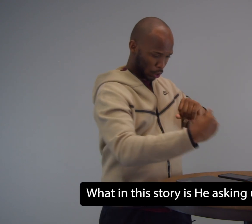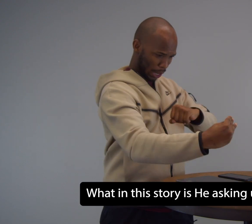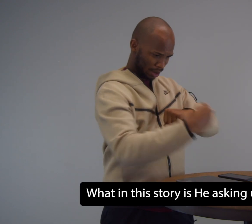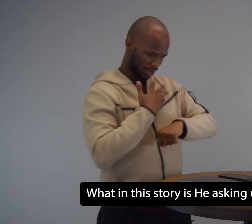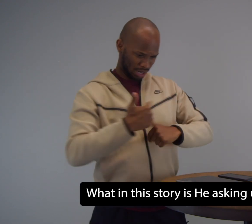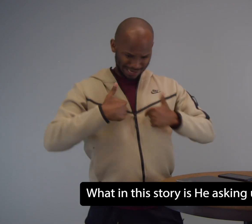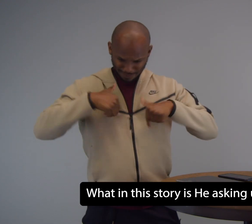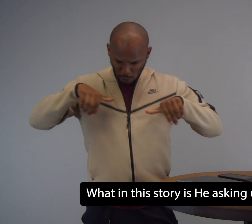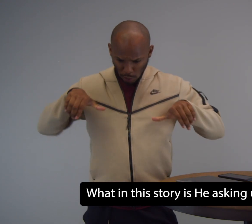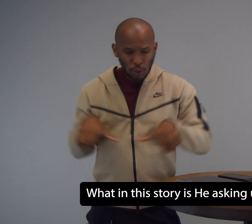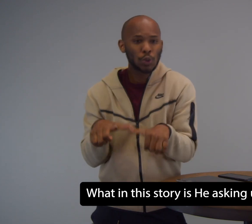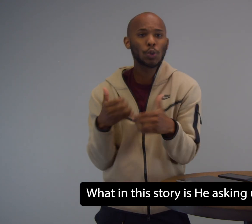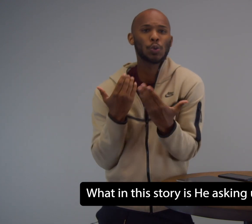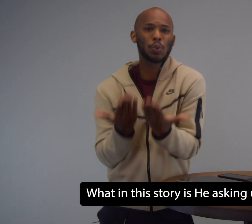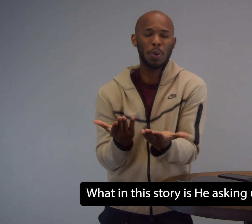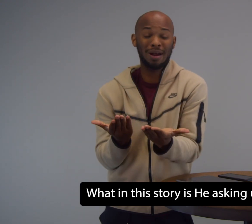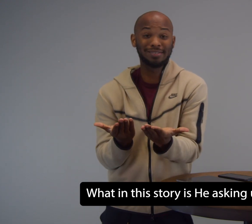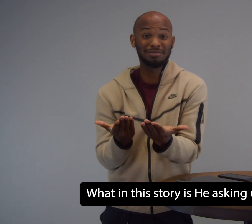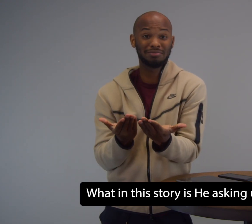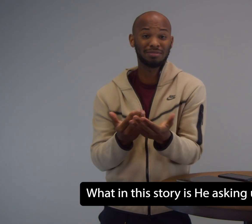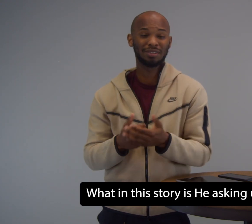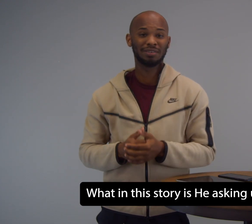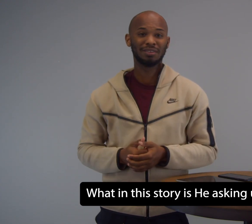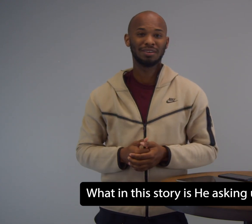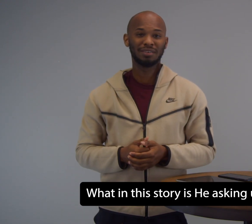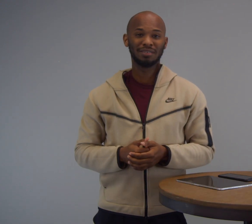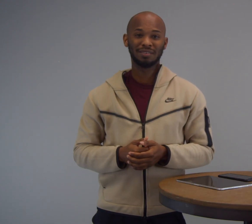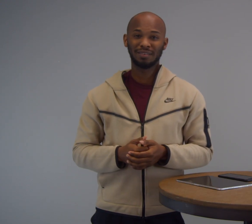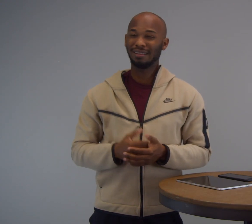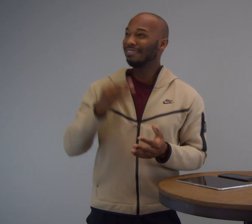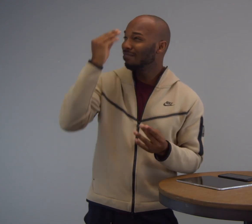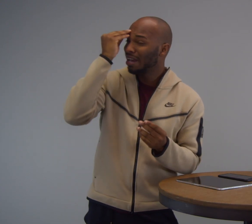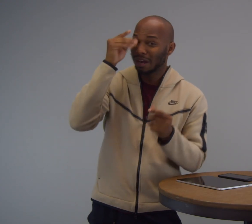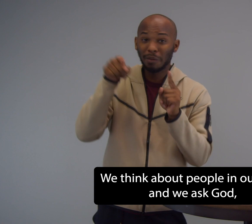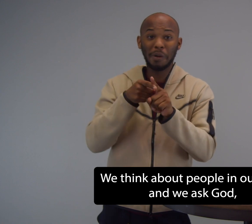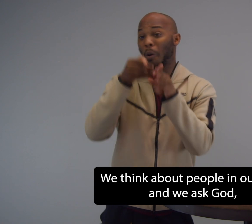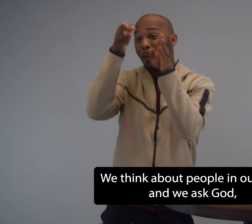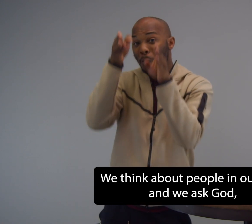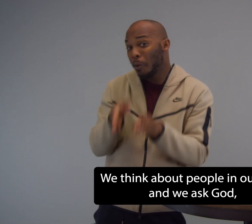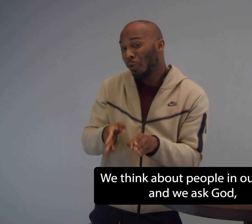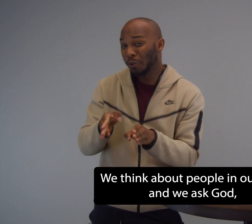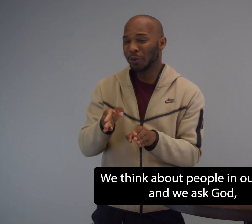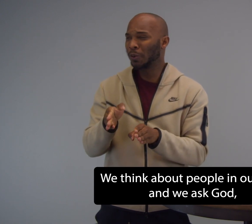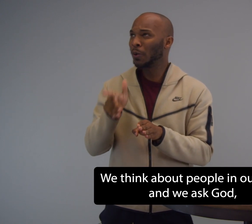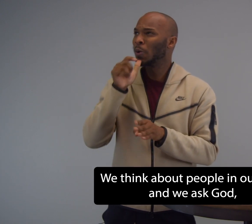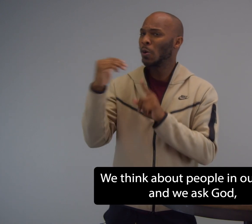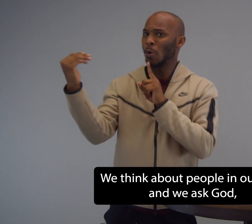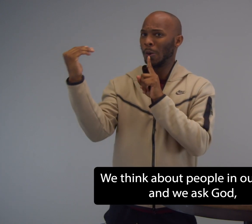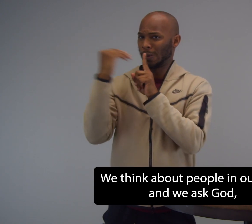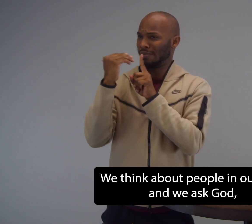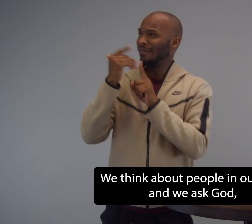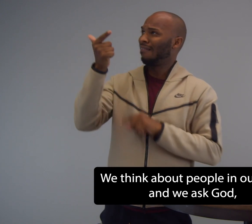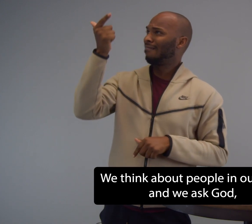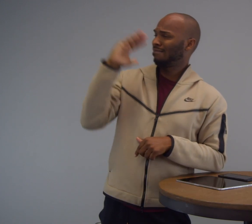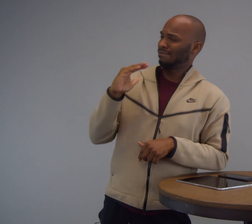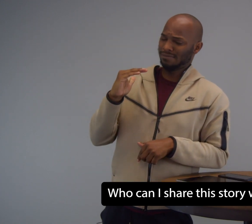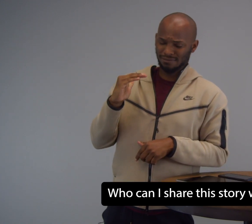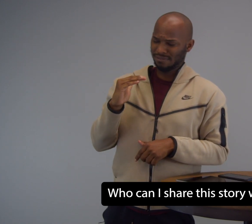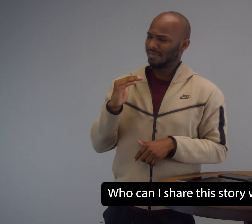in this story are you asking us to do? We think about people in our lives, and we ask God, who